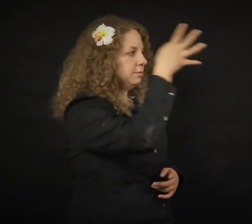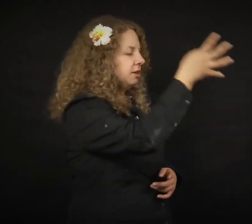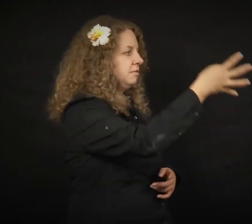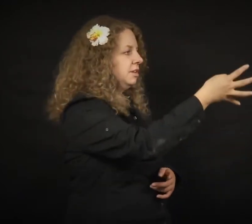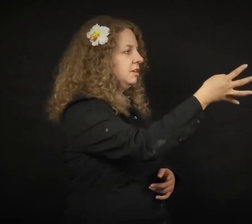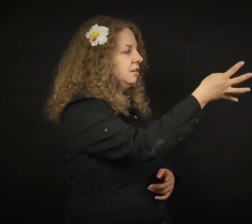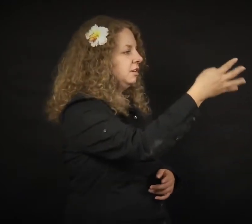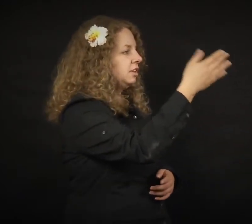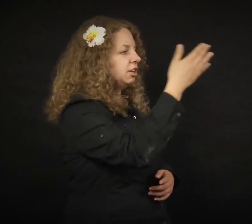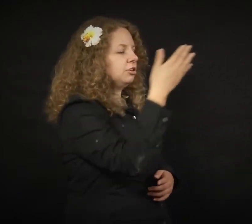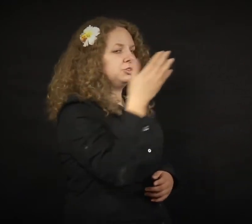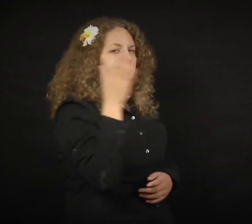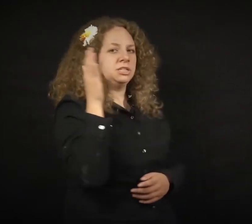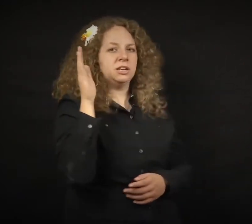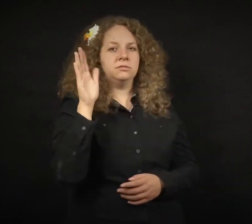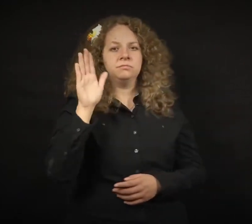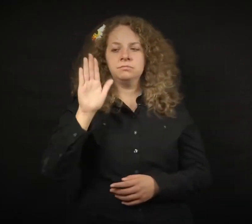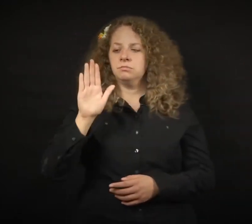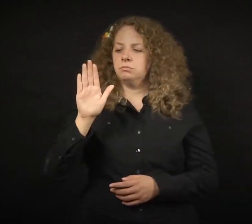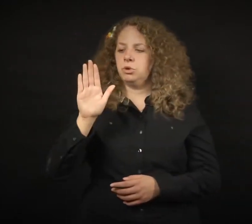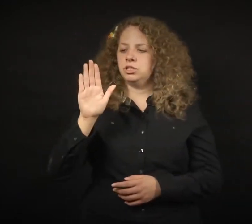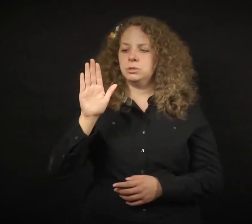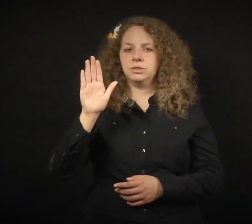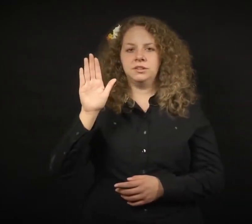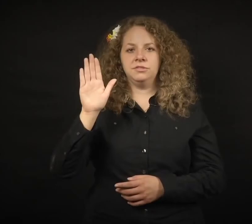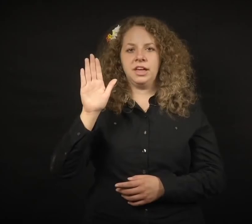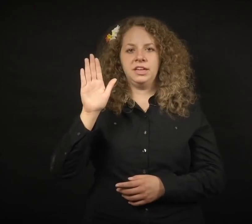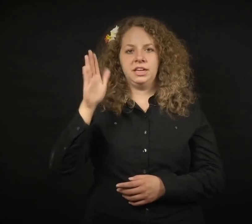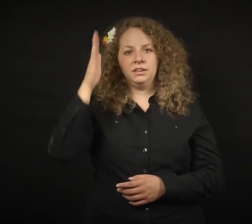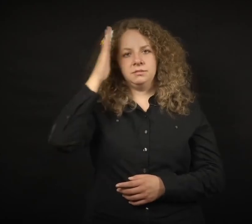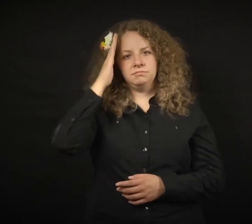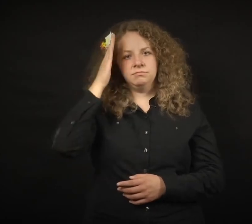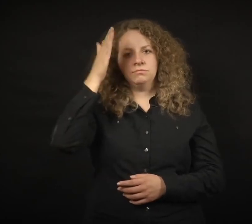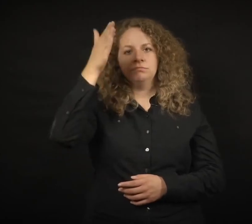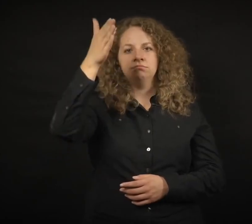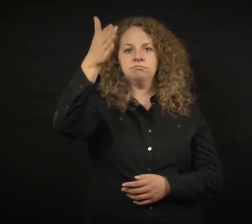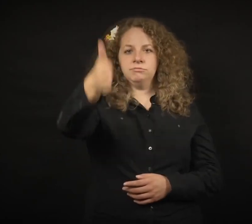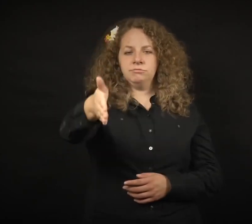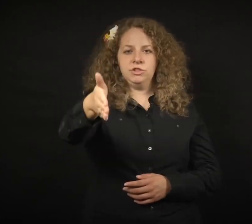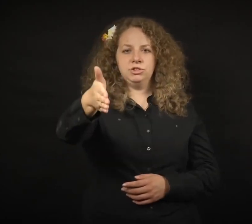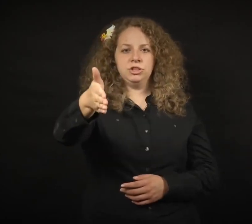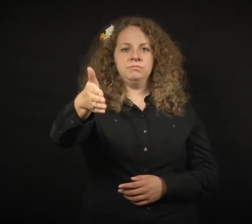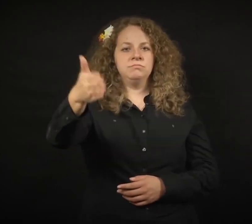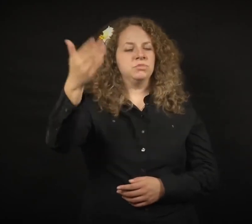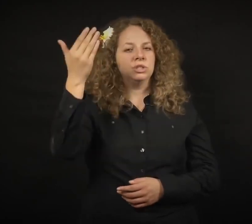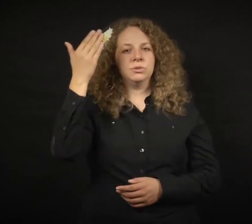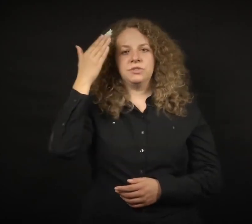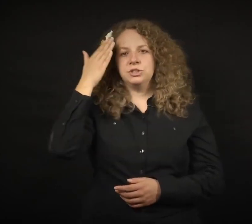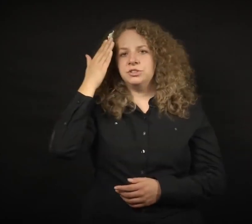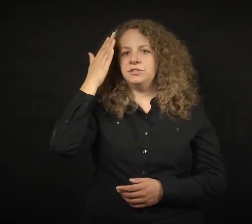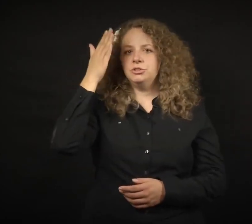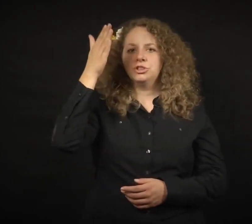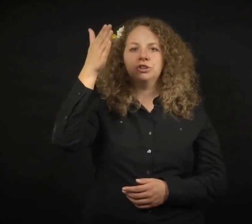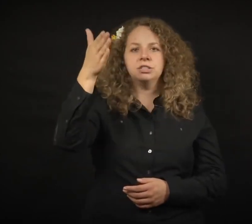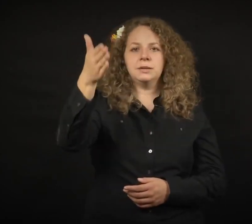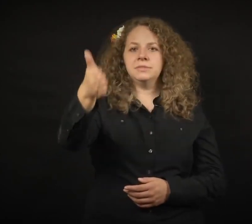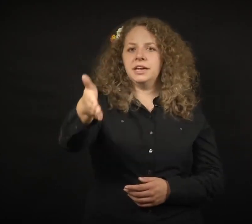way. It can also be done more just with a flat hand, future. Just refers to future,